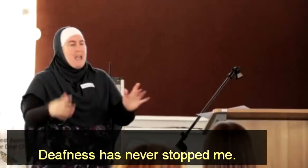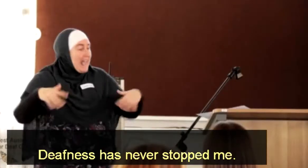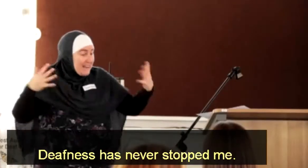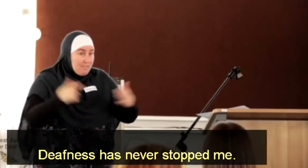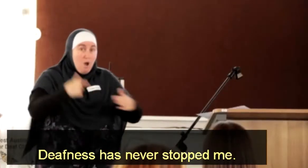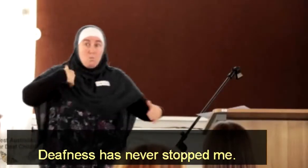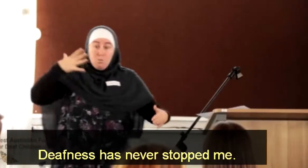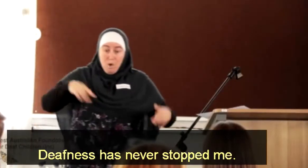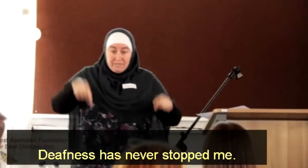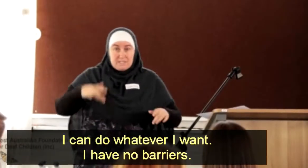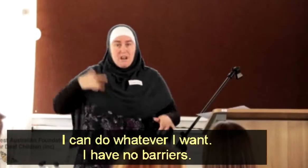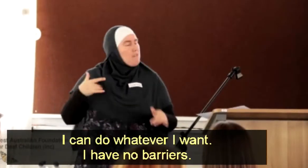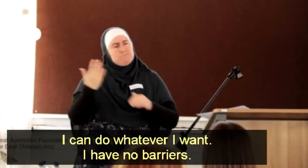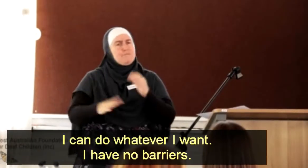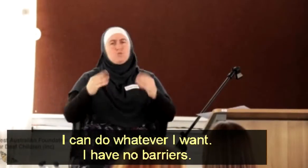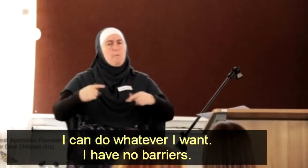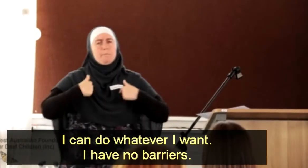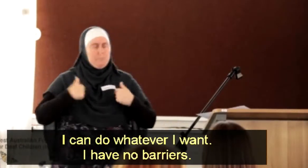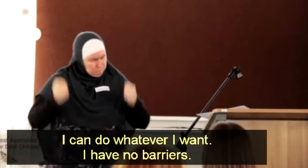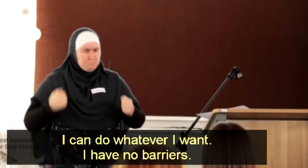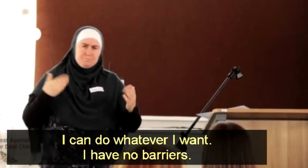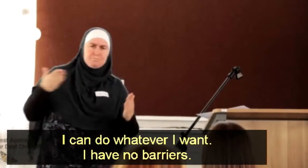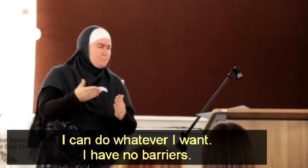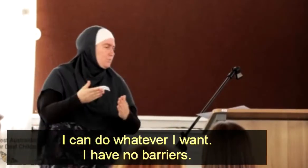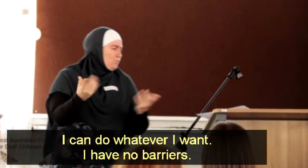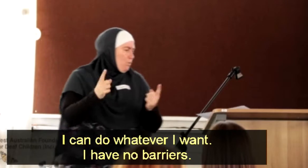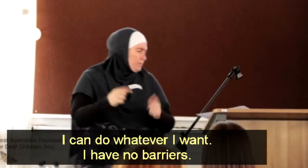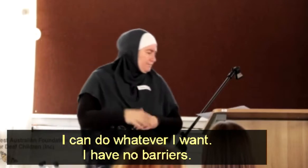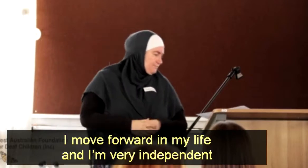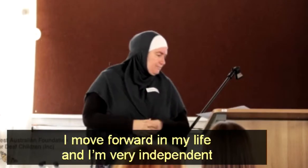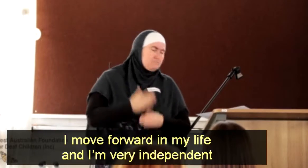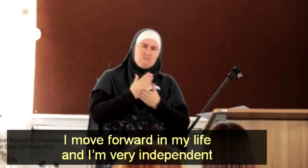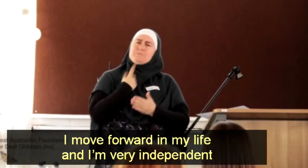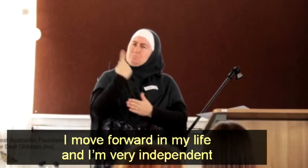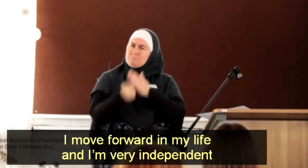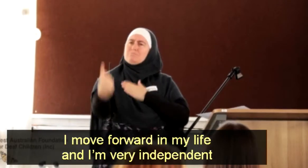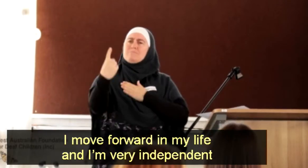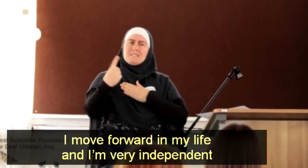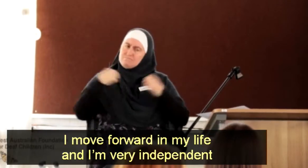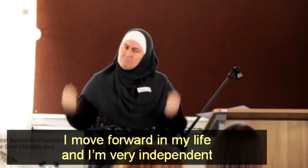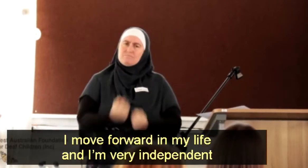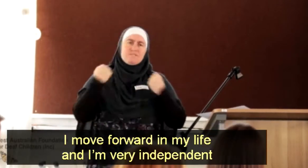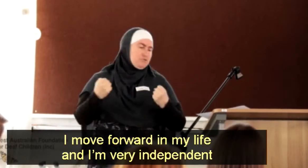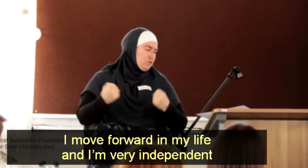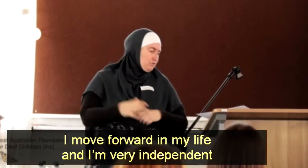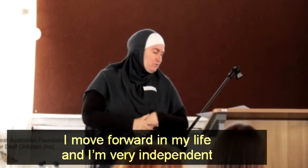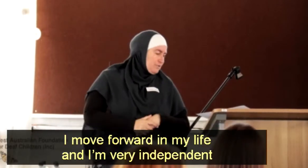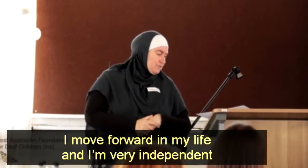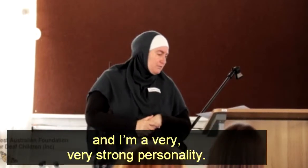Deafness has never stopped me. I can do whatever I want. I have no barriers. I move forward in my life, and I'm very independent, and I'm very,